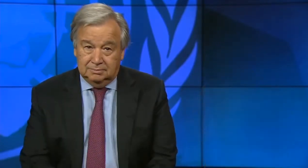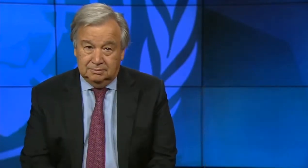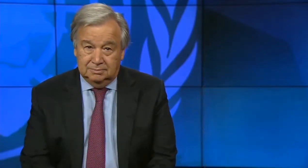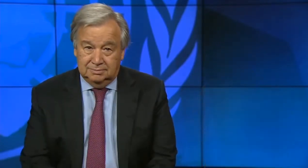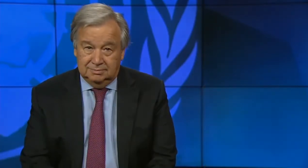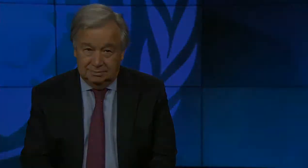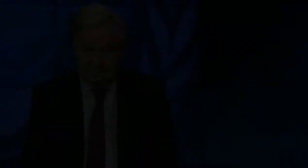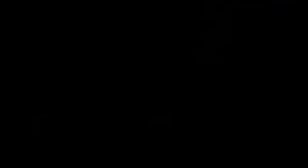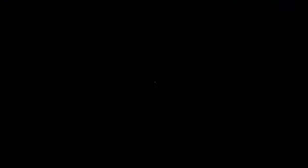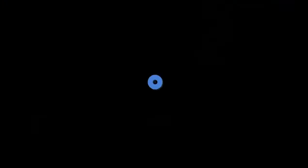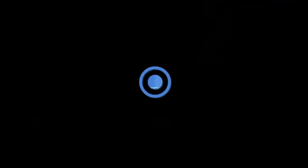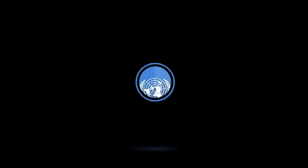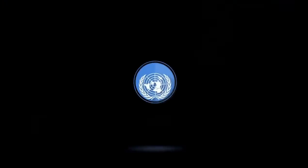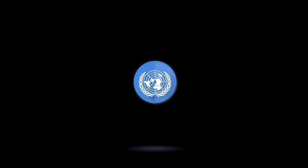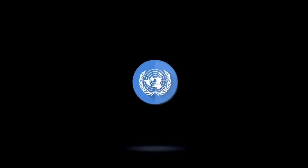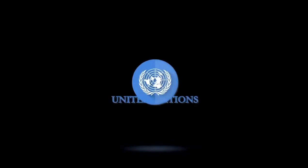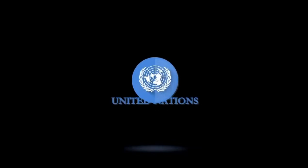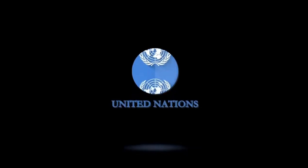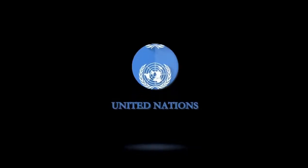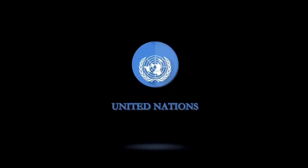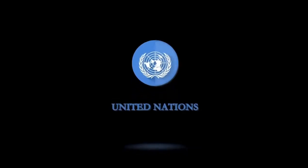Thank you.